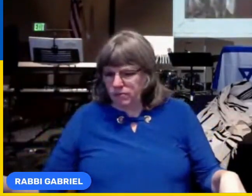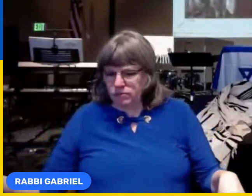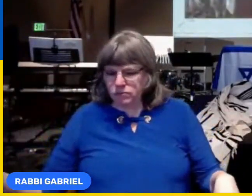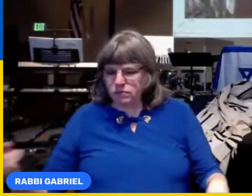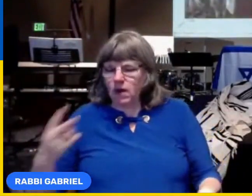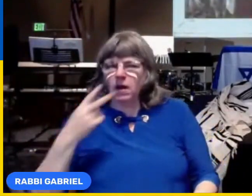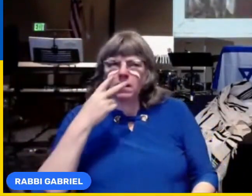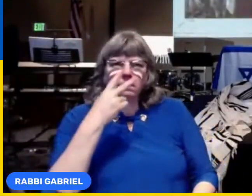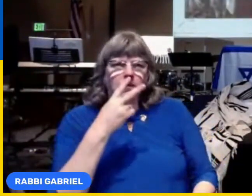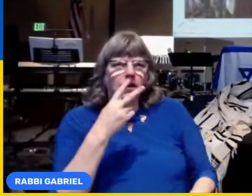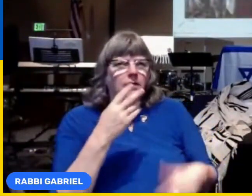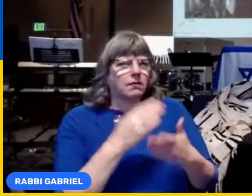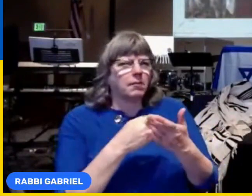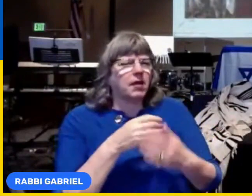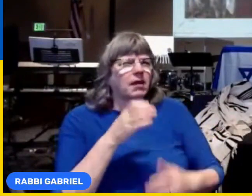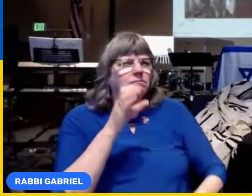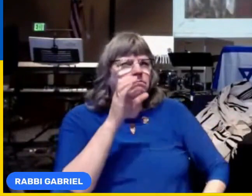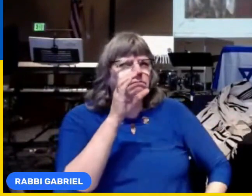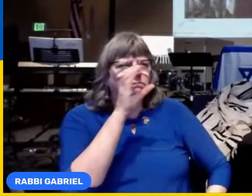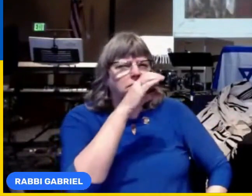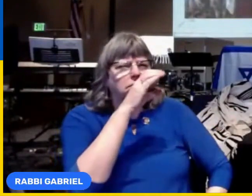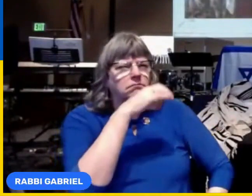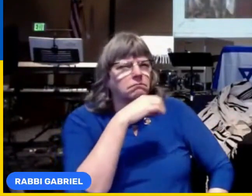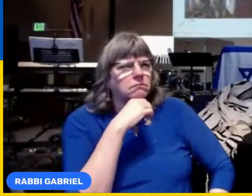sees something strange on the mountain.